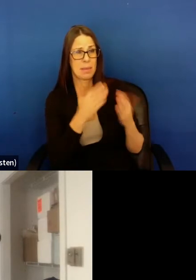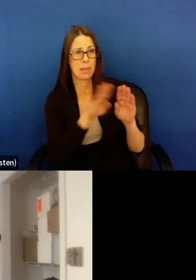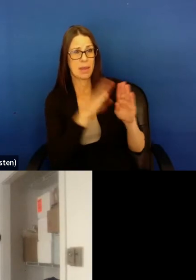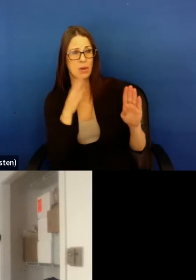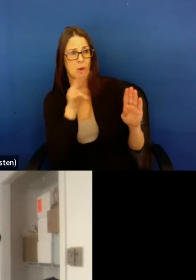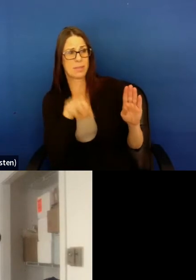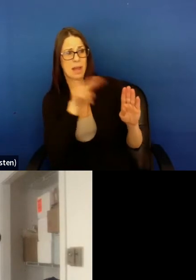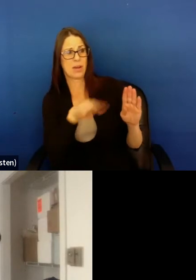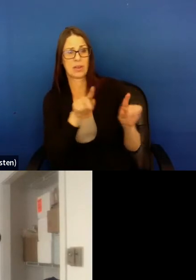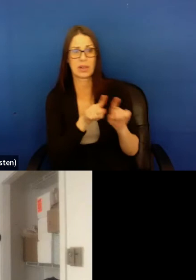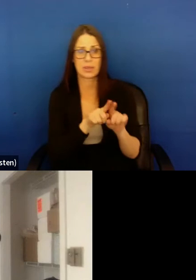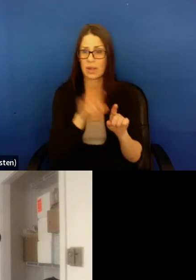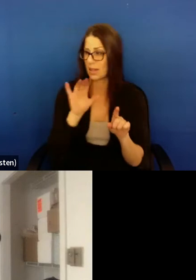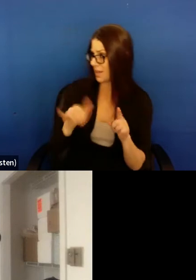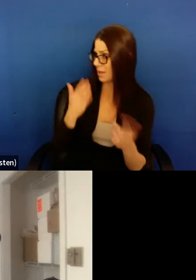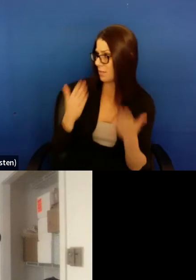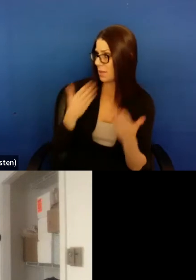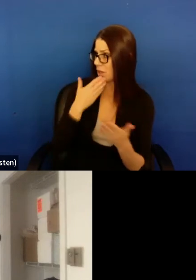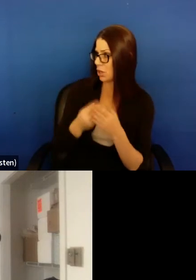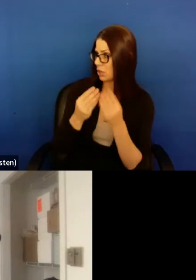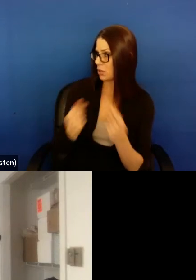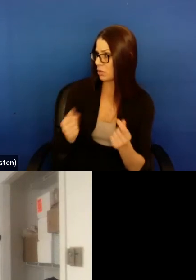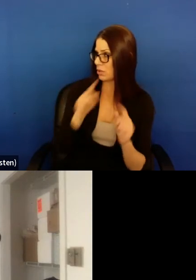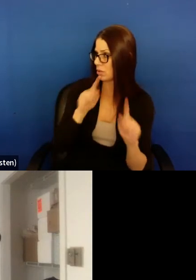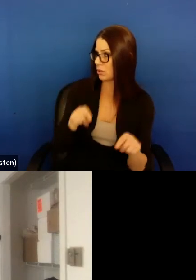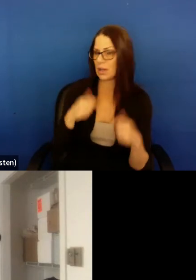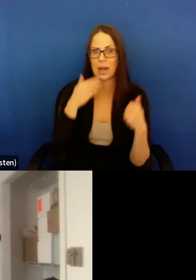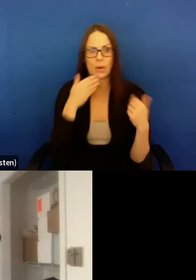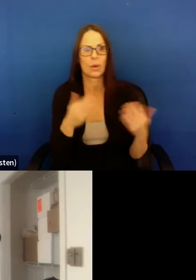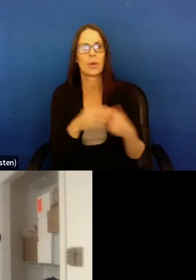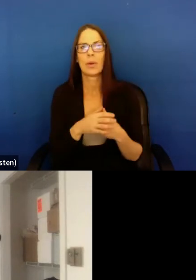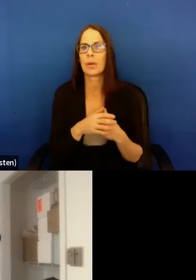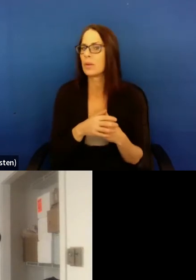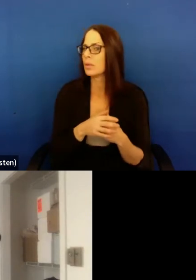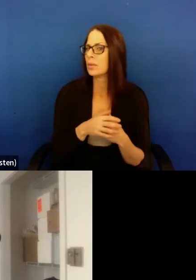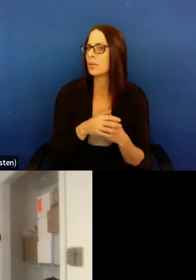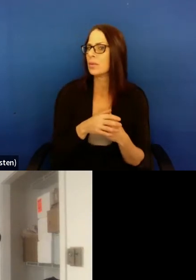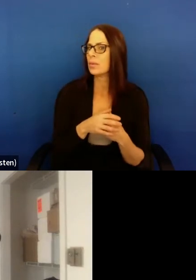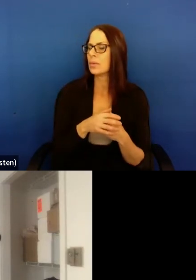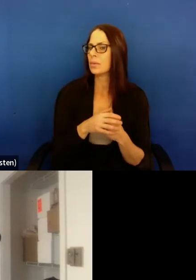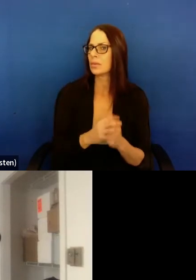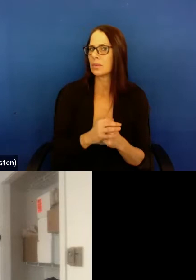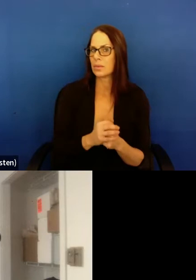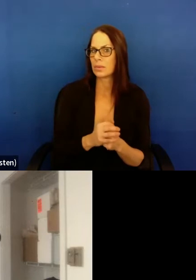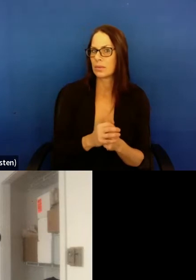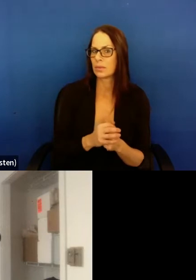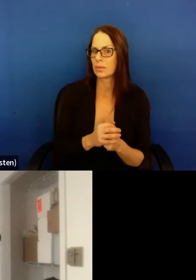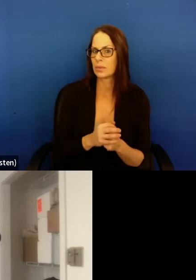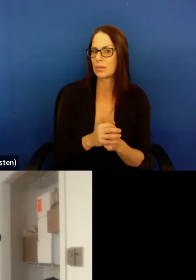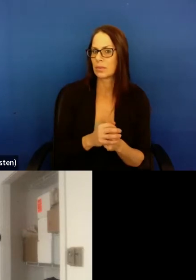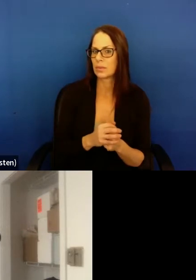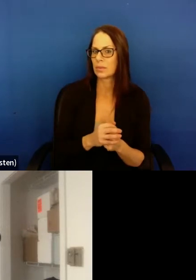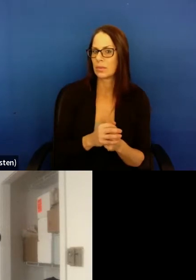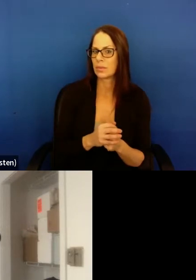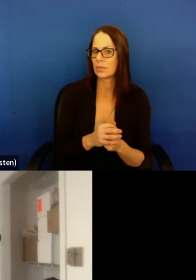like something that might be a good solution? I don't really know what the best solution is. Yeah. But related to that, in some of the bathrooms, there'll be